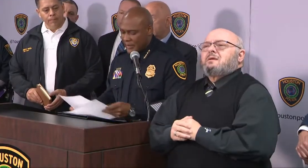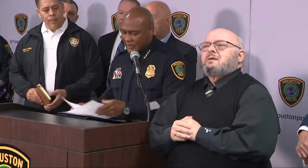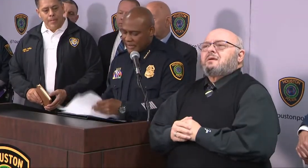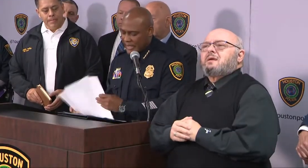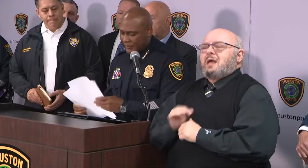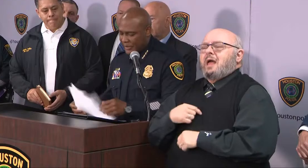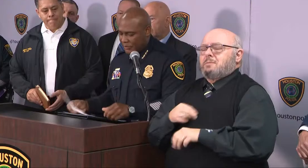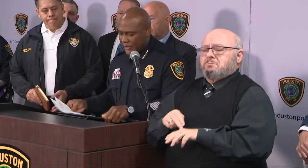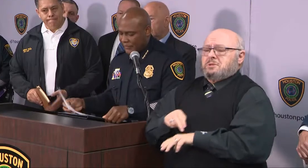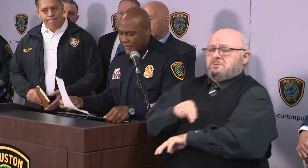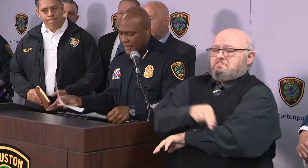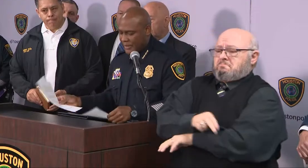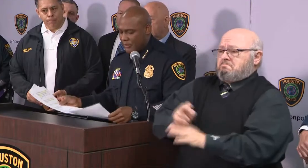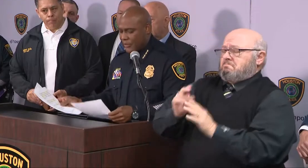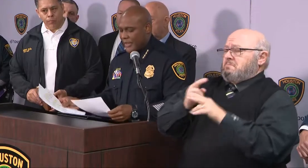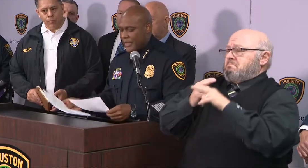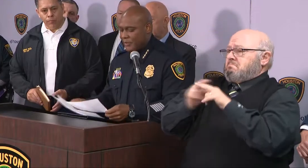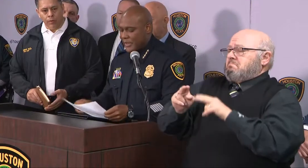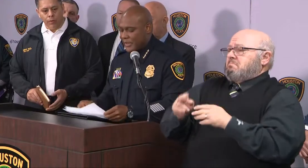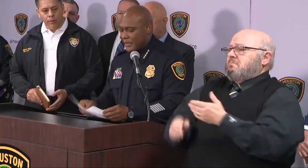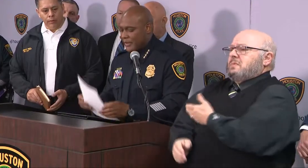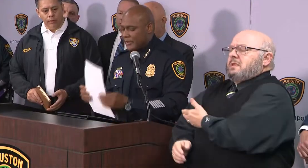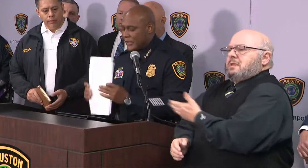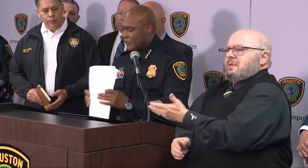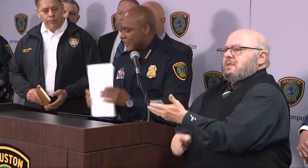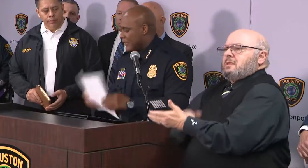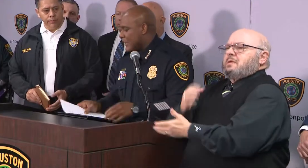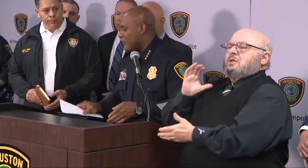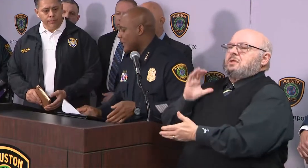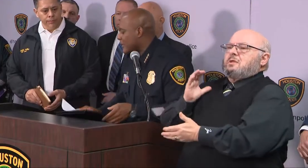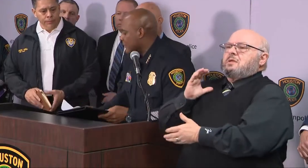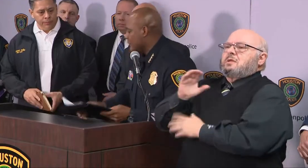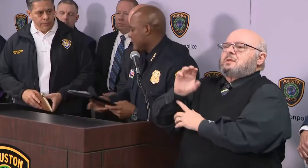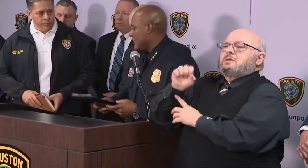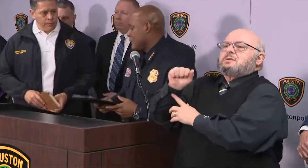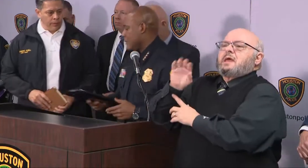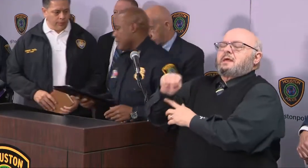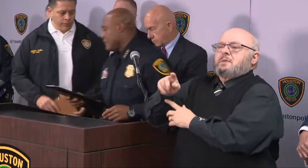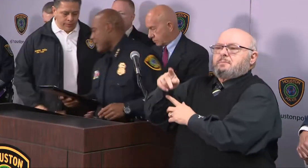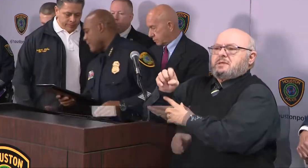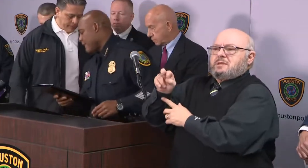going to step aside briefly and bring up Chief Sam Pena.